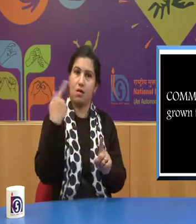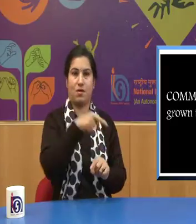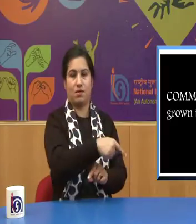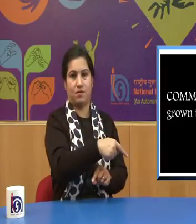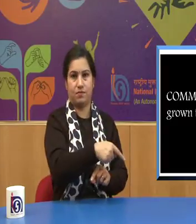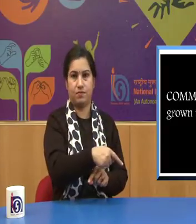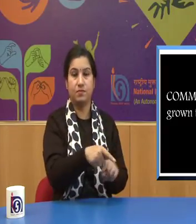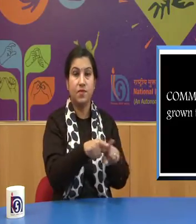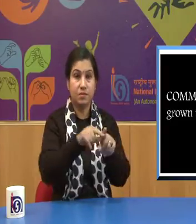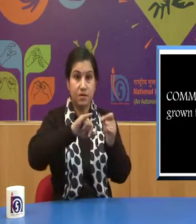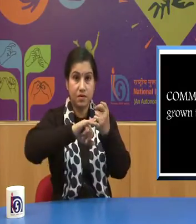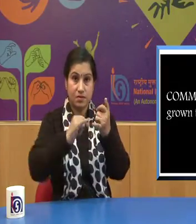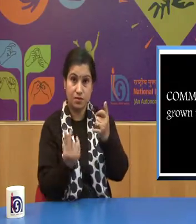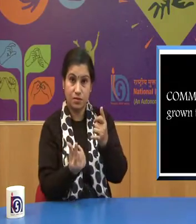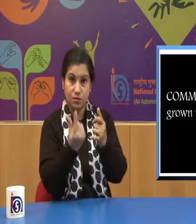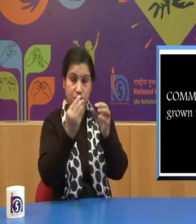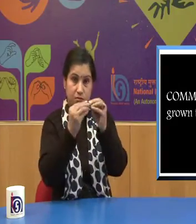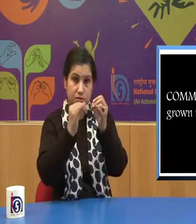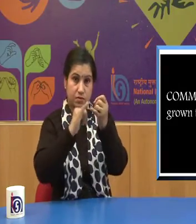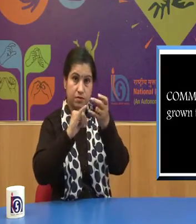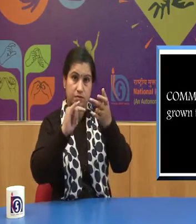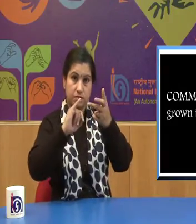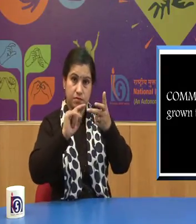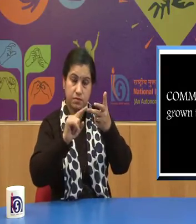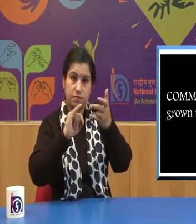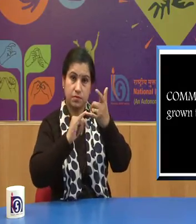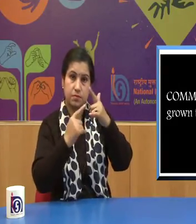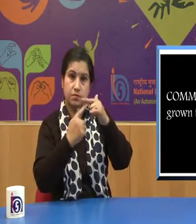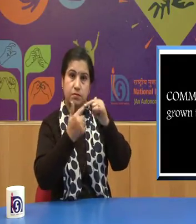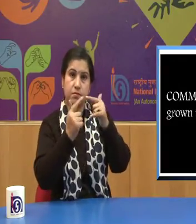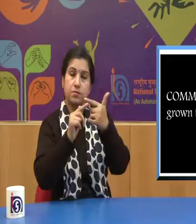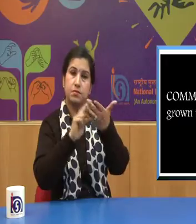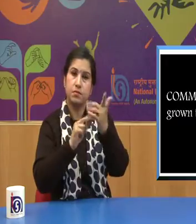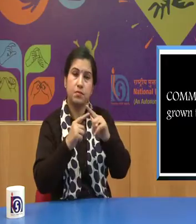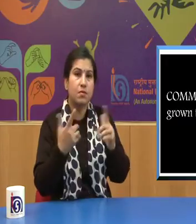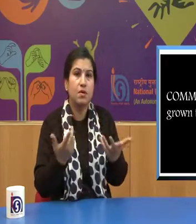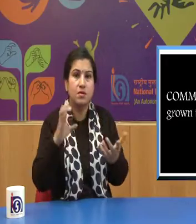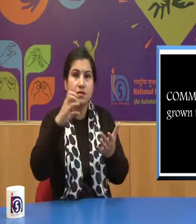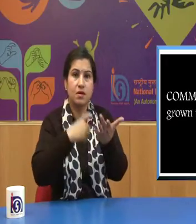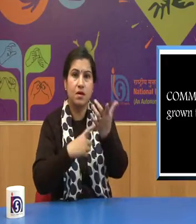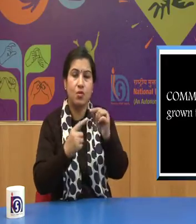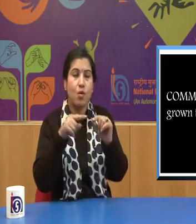Subsistence crops are the crops which are grown for use of farmers' family and